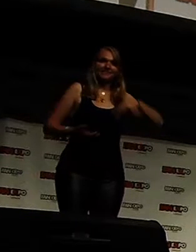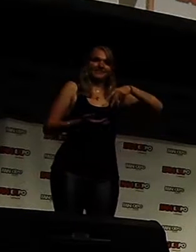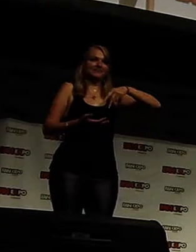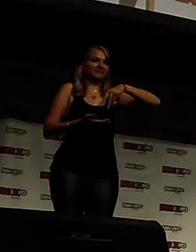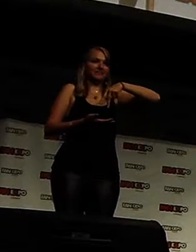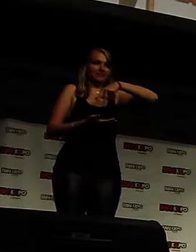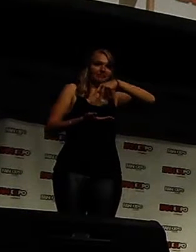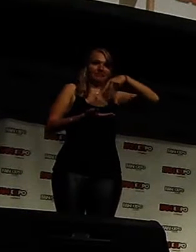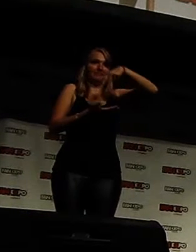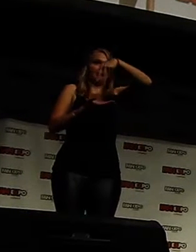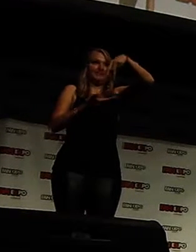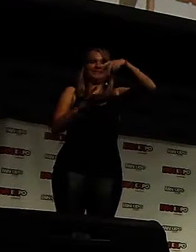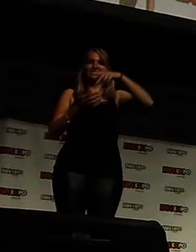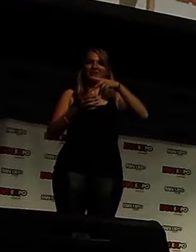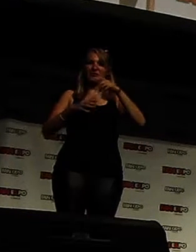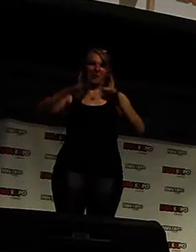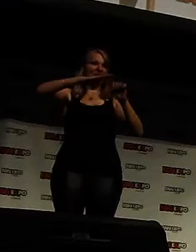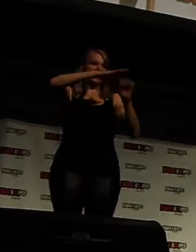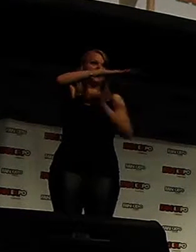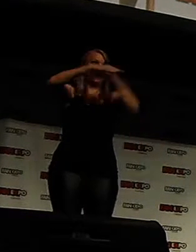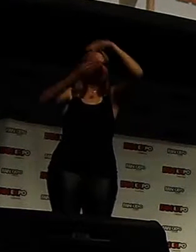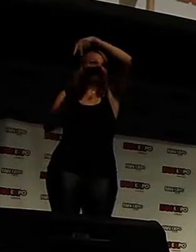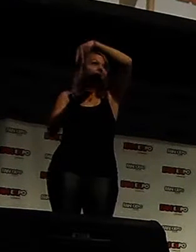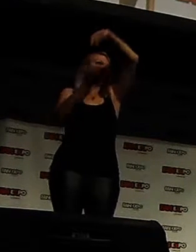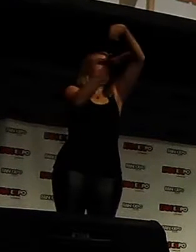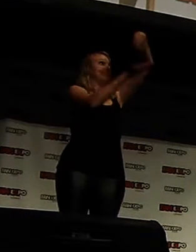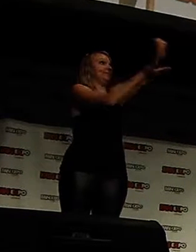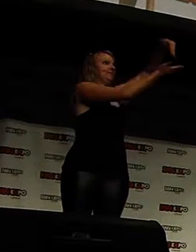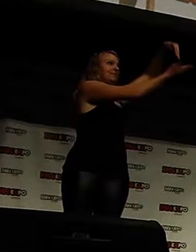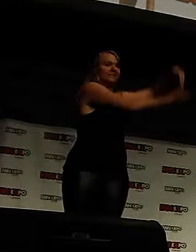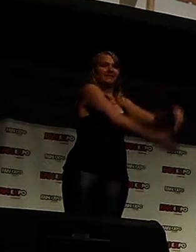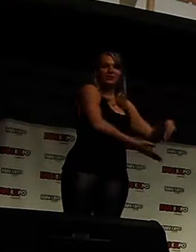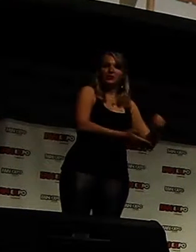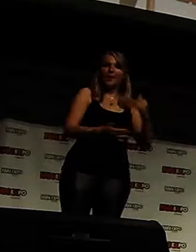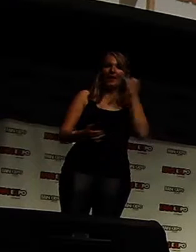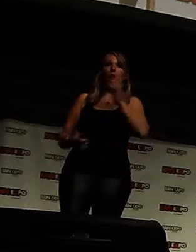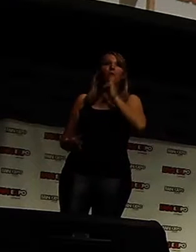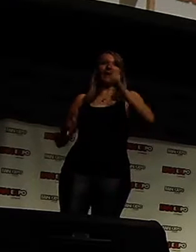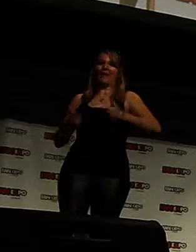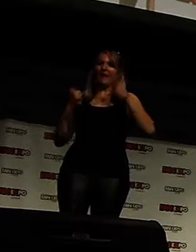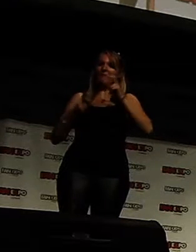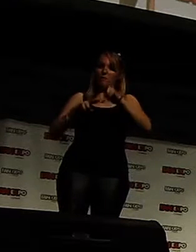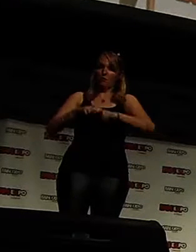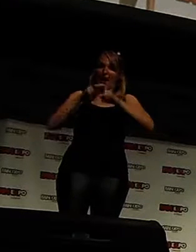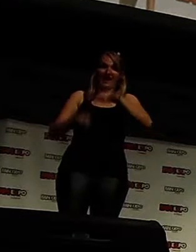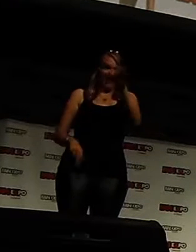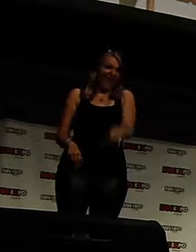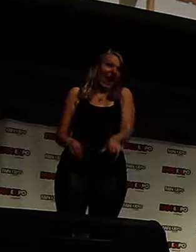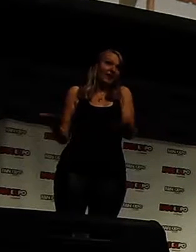and he was like flown across the stage in it. So maybe like a real life version of that would be really good.